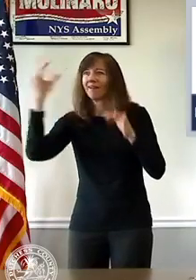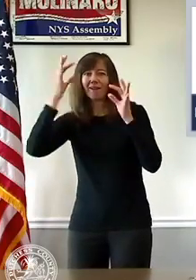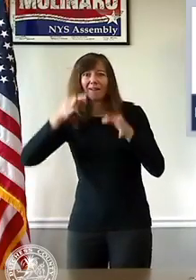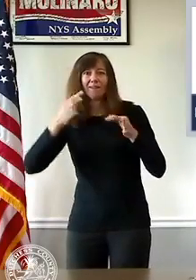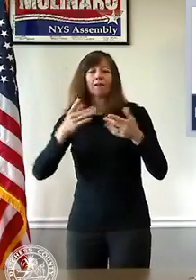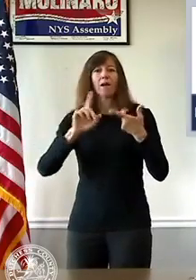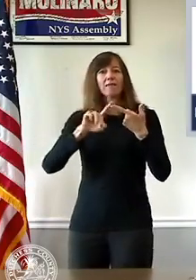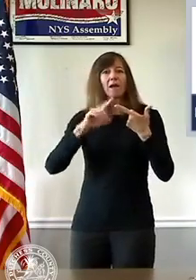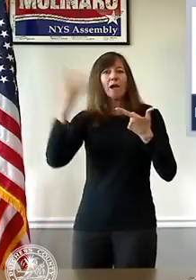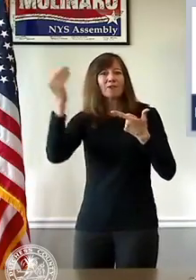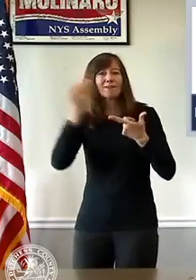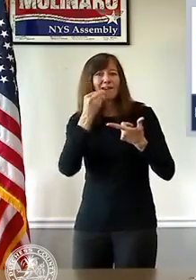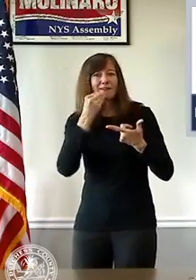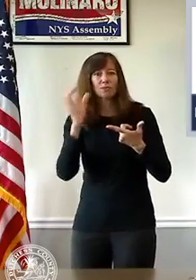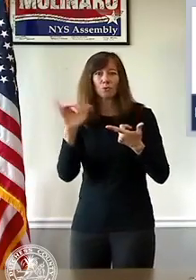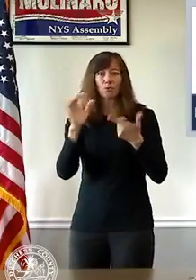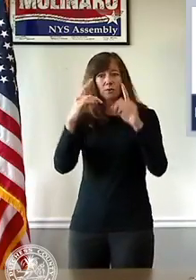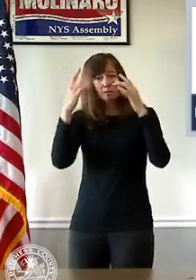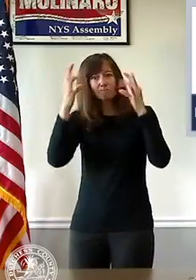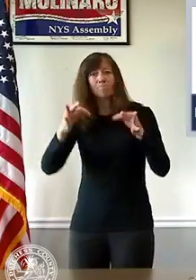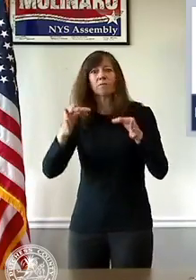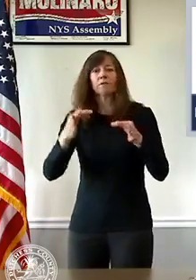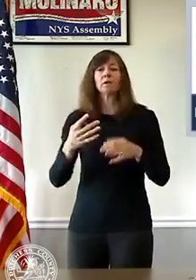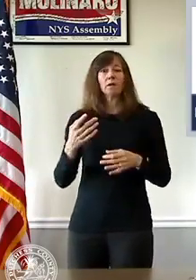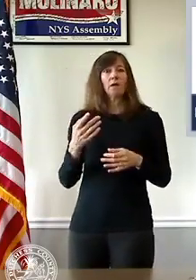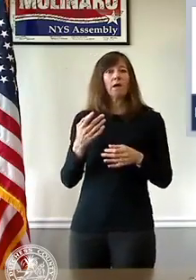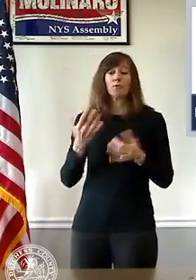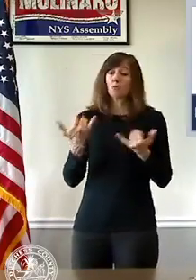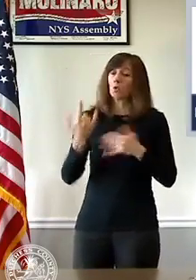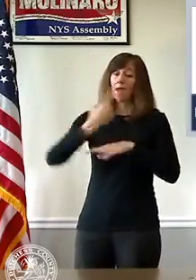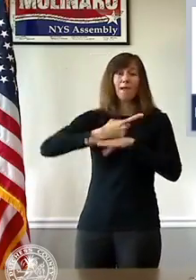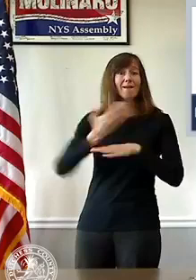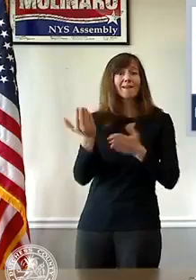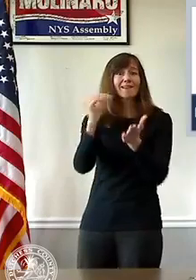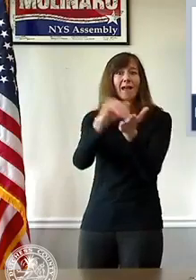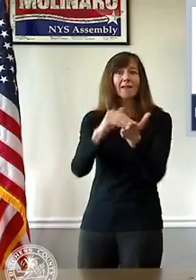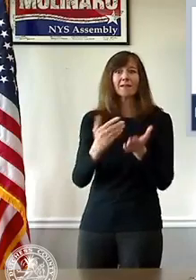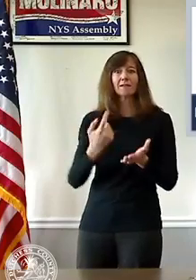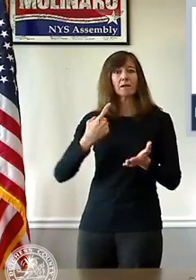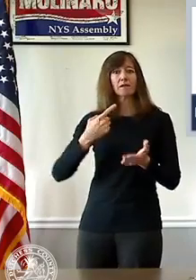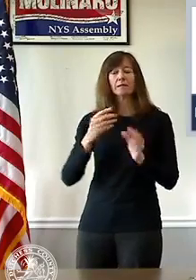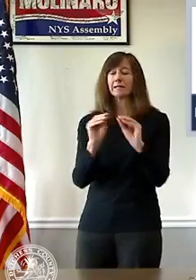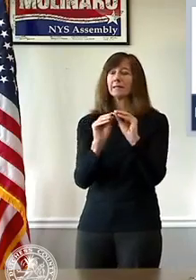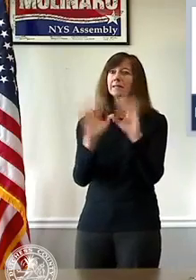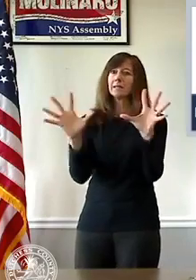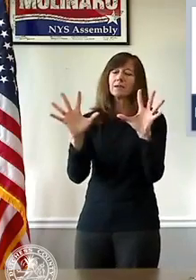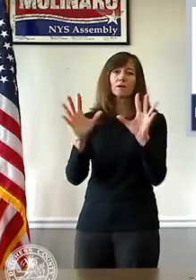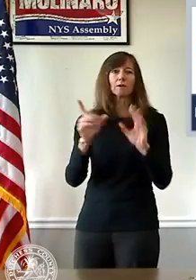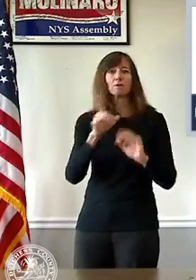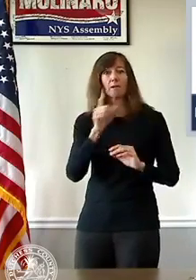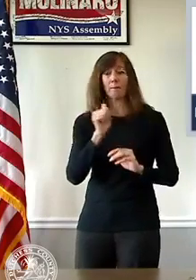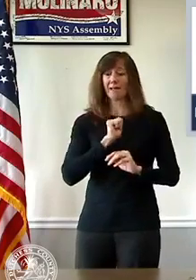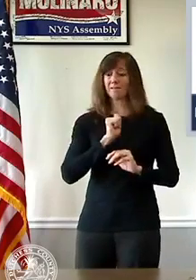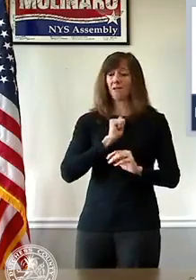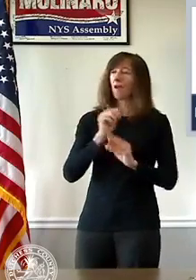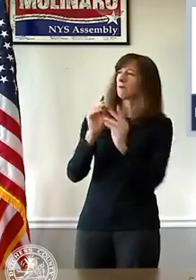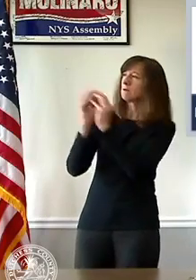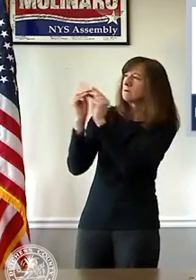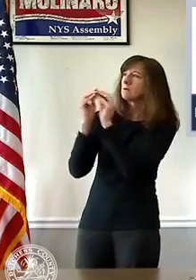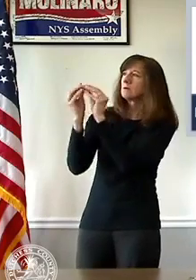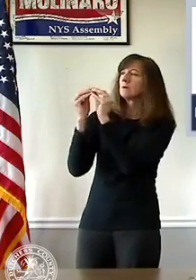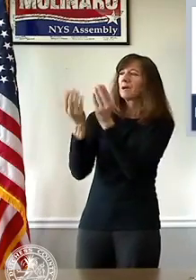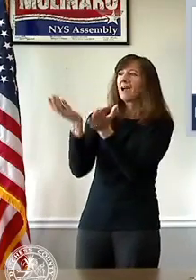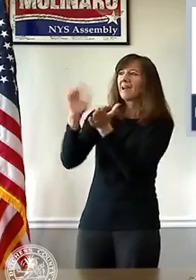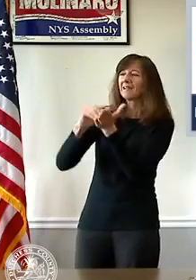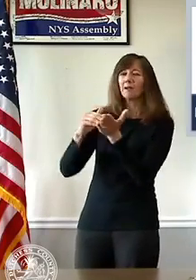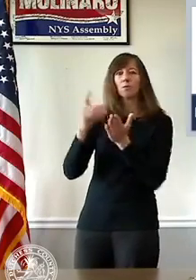continue to hear us shout, and we did it again today. I made perfectly clear that today, more than ever, we ought to be